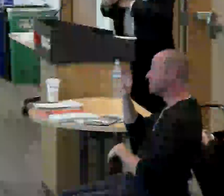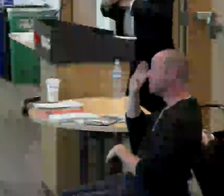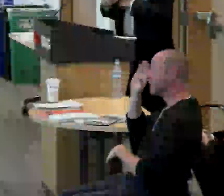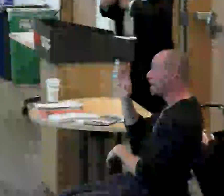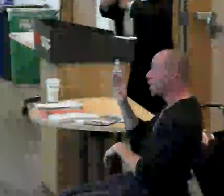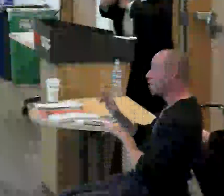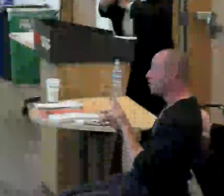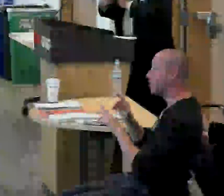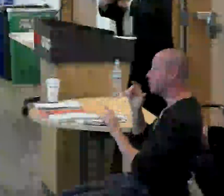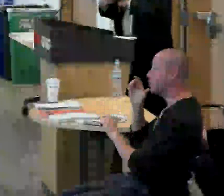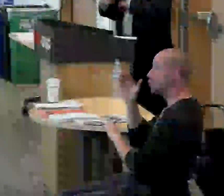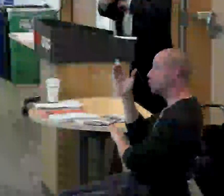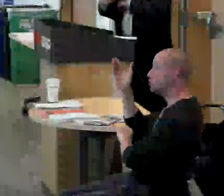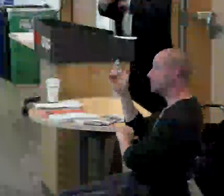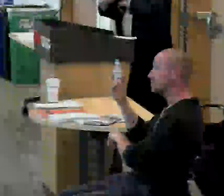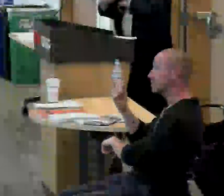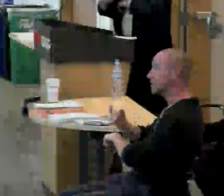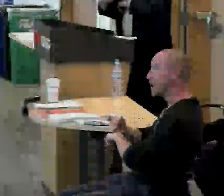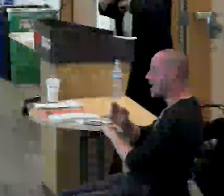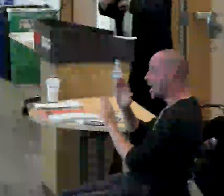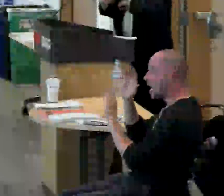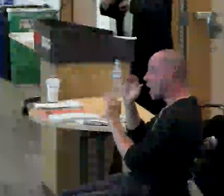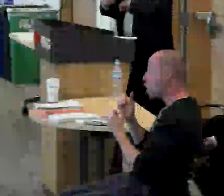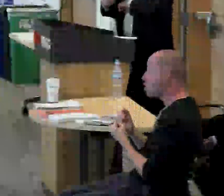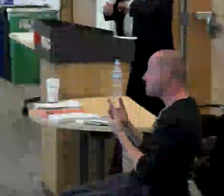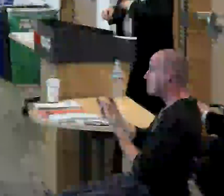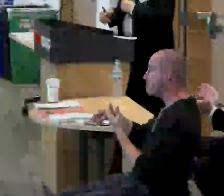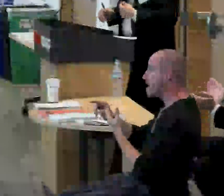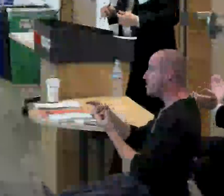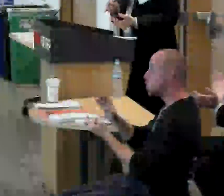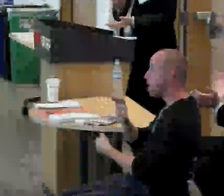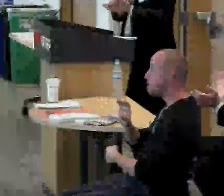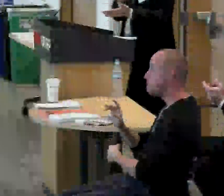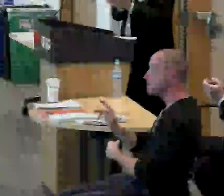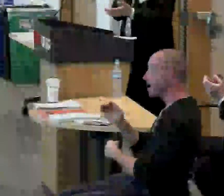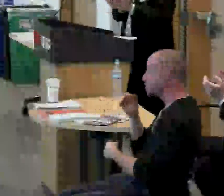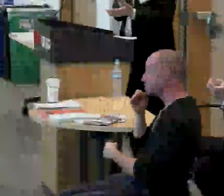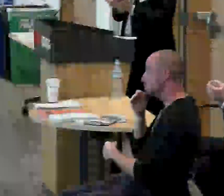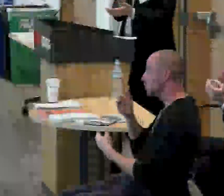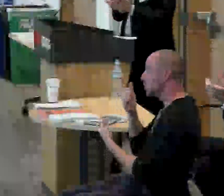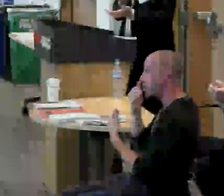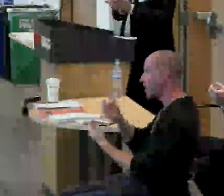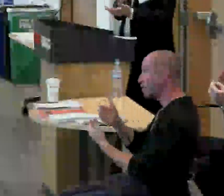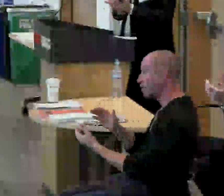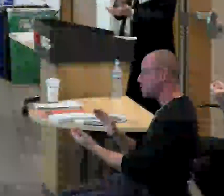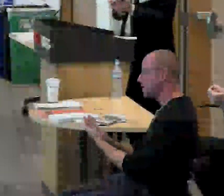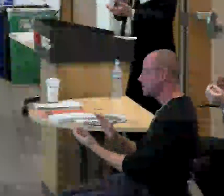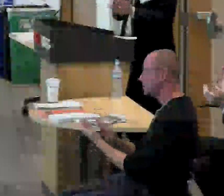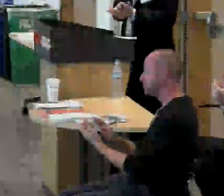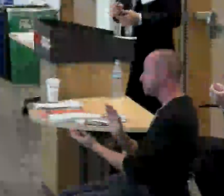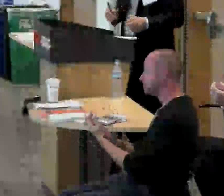hope to see many of you back here sometime soon. Thanks for coming. Yeah, thanks everybody. Let's have a hand for everybody.